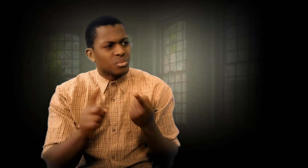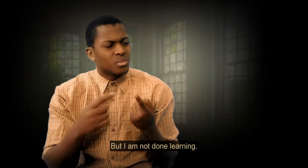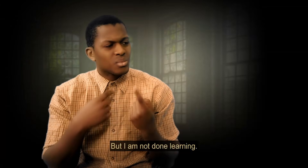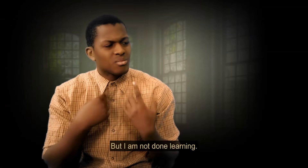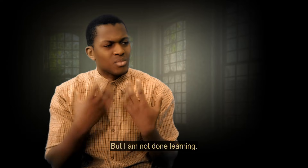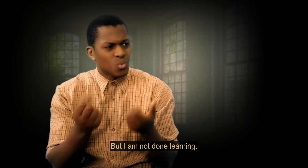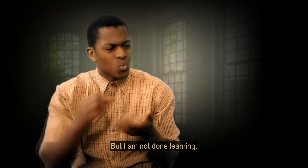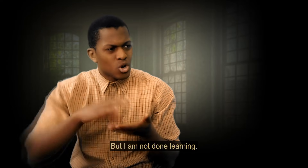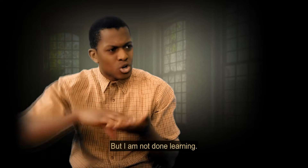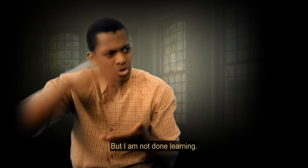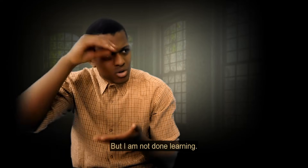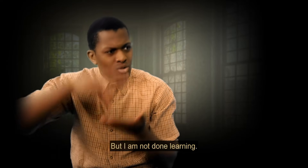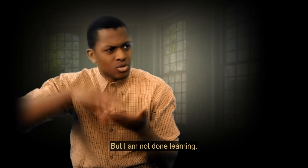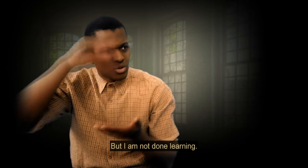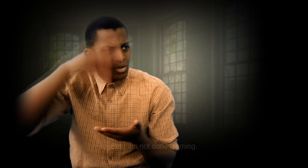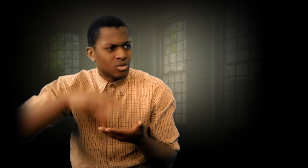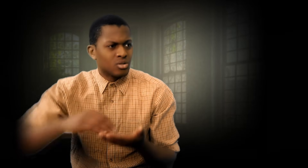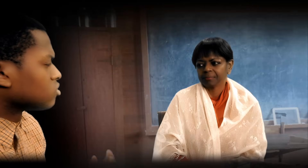But I'm not done learning.